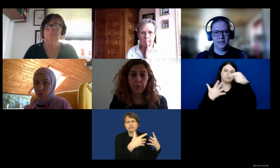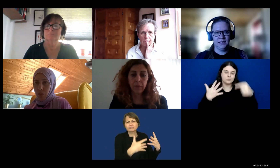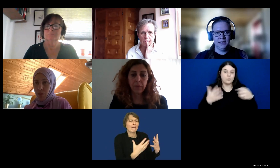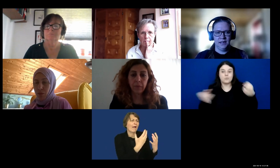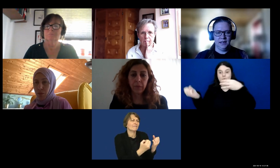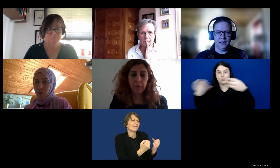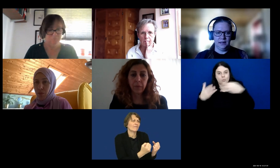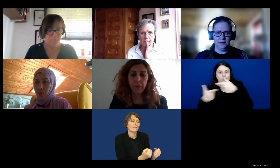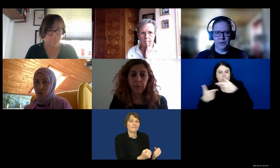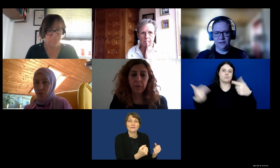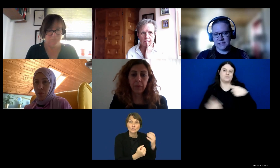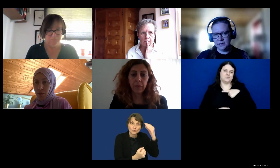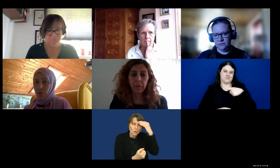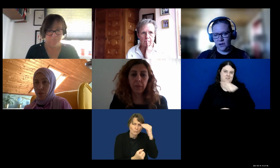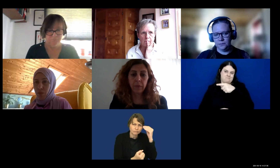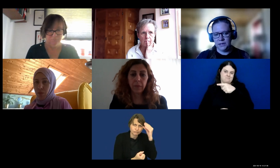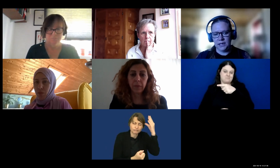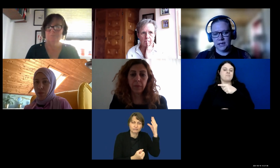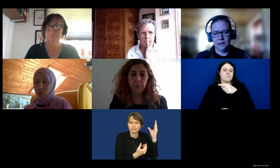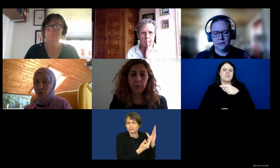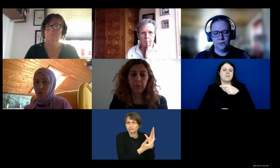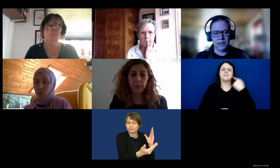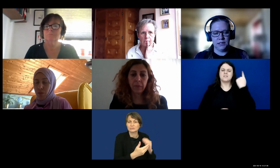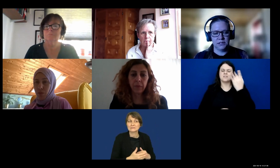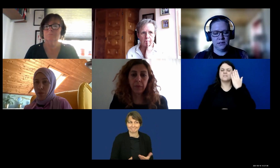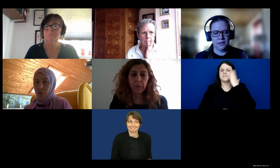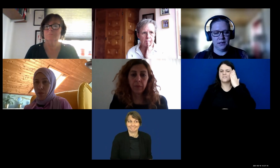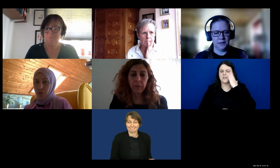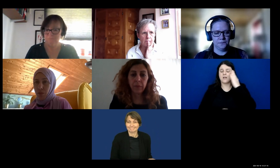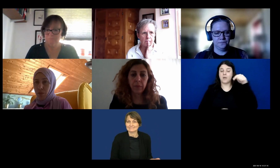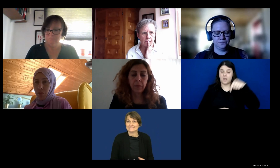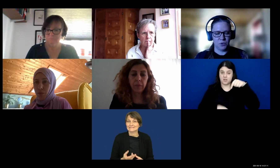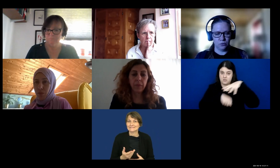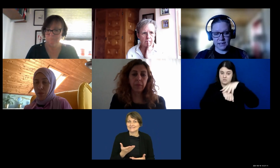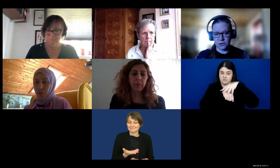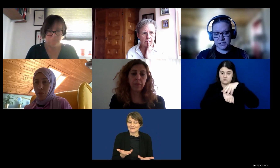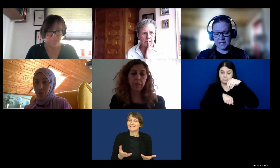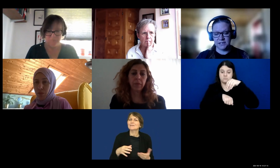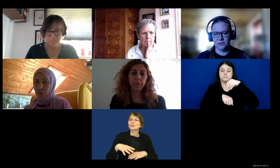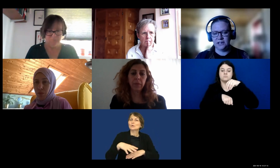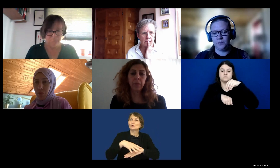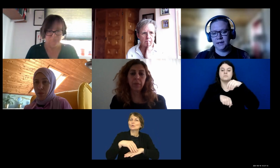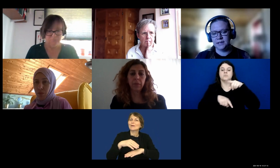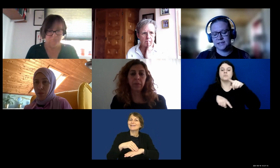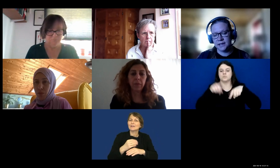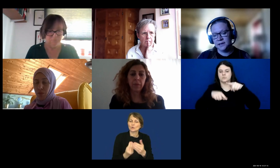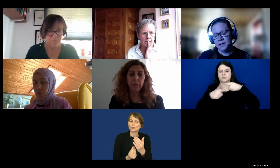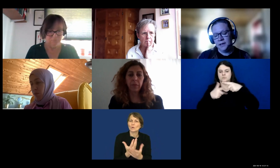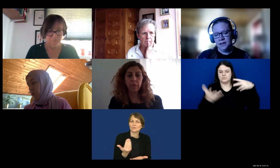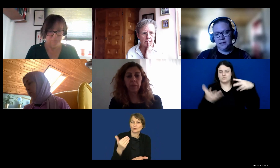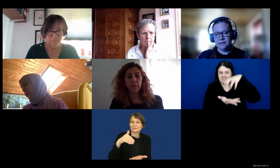And we have seen from the Swedish Resource Center for Deafblindness